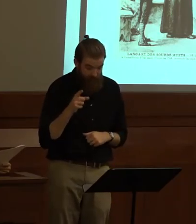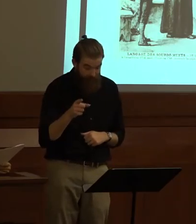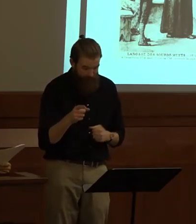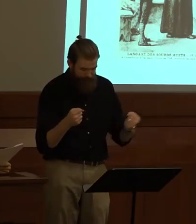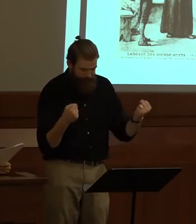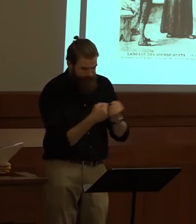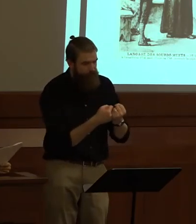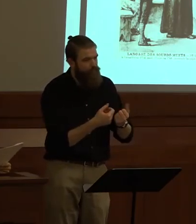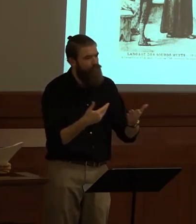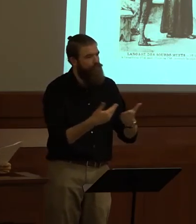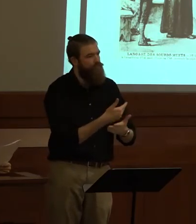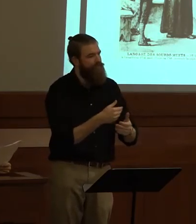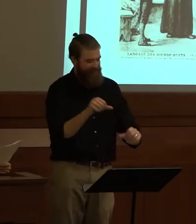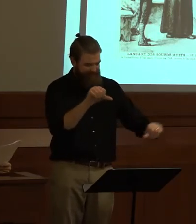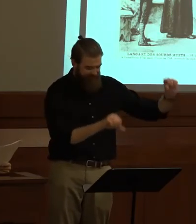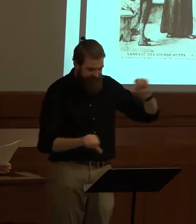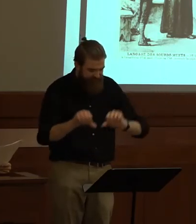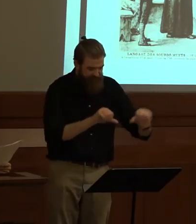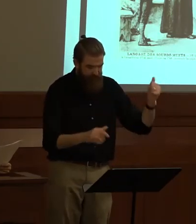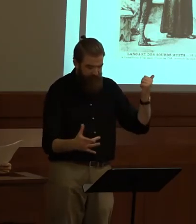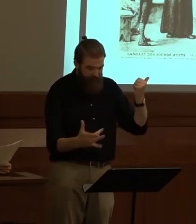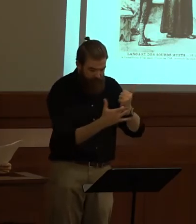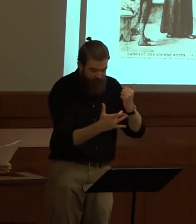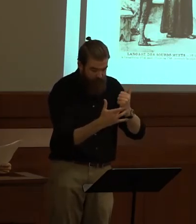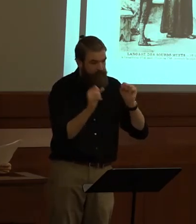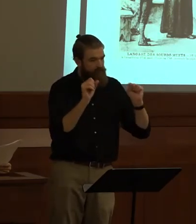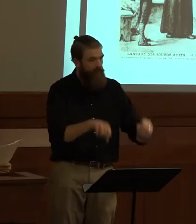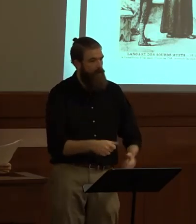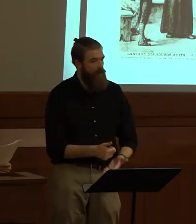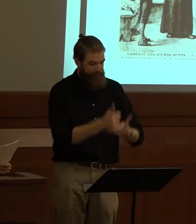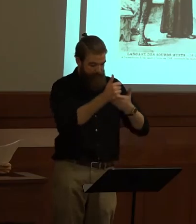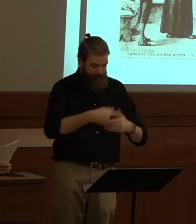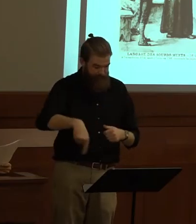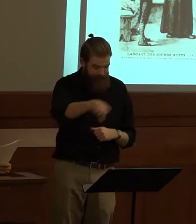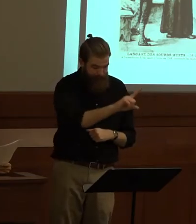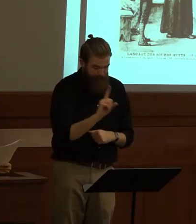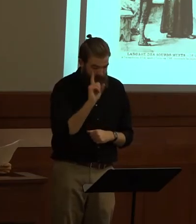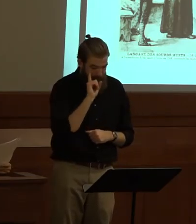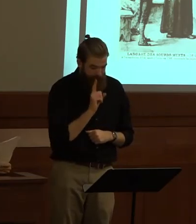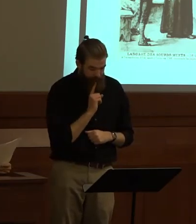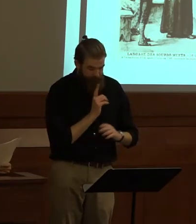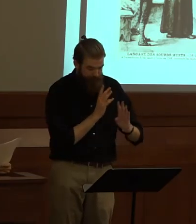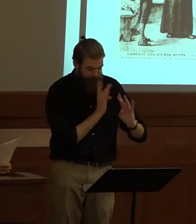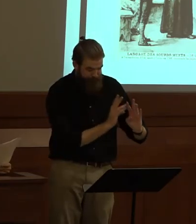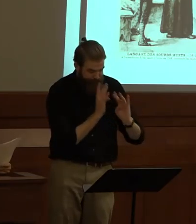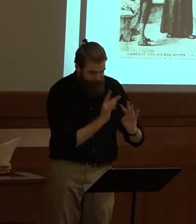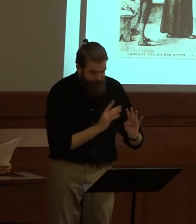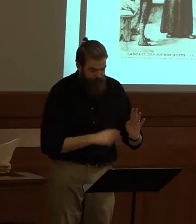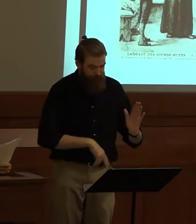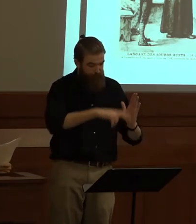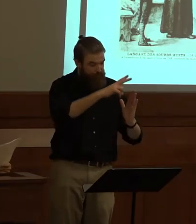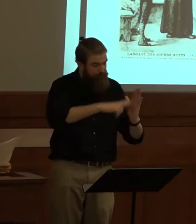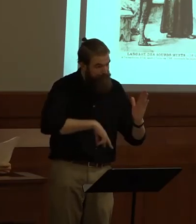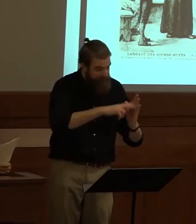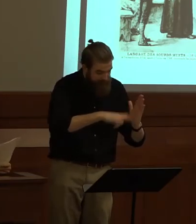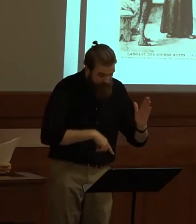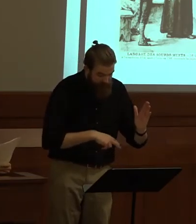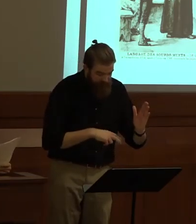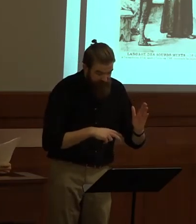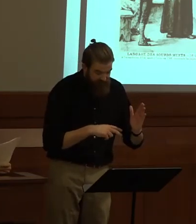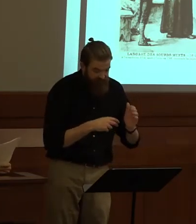the deaf to understand the spoken word, to read languages based on the spoken word, and to speak to people in hearing